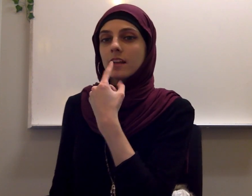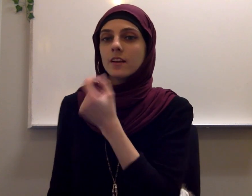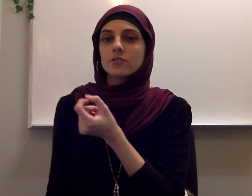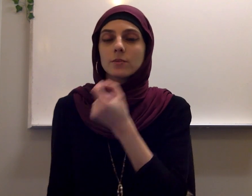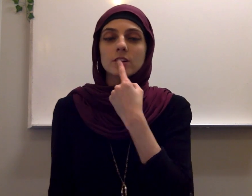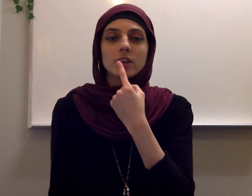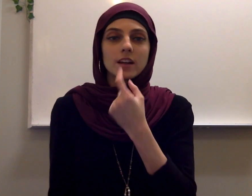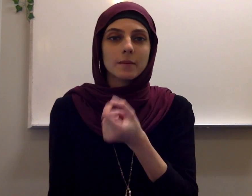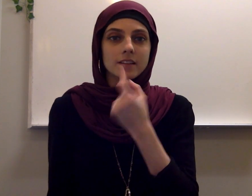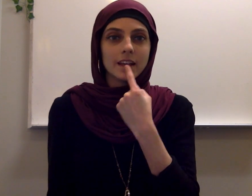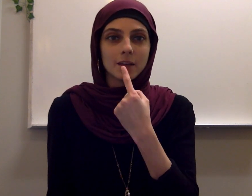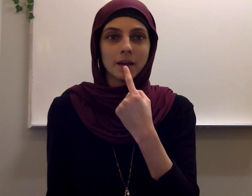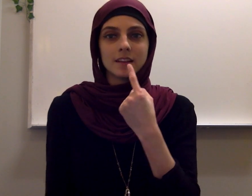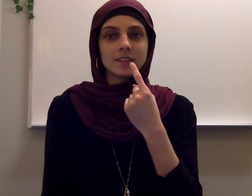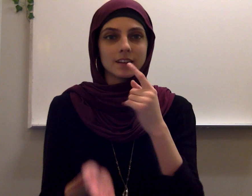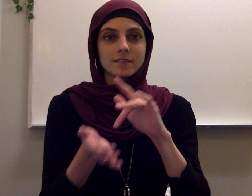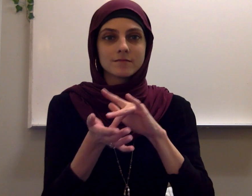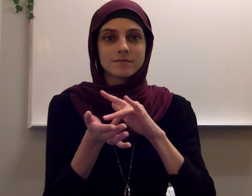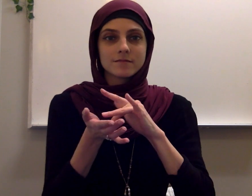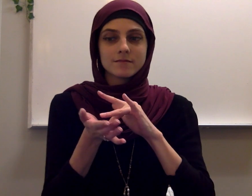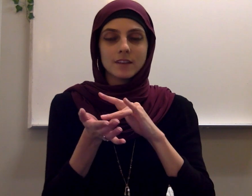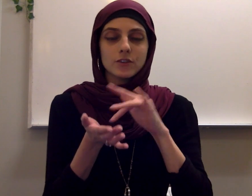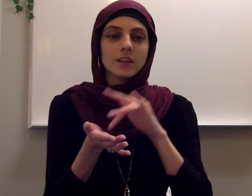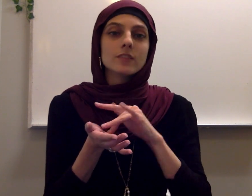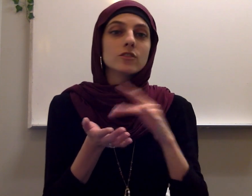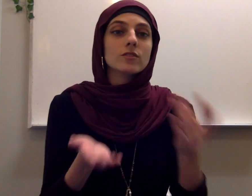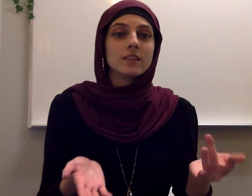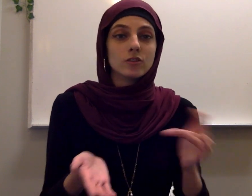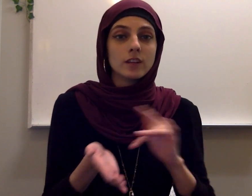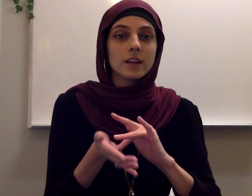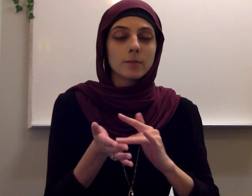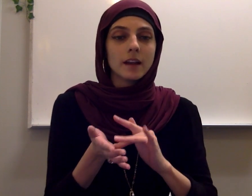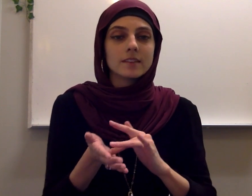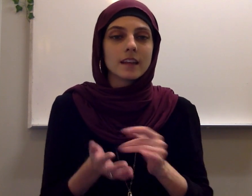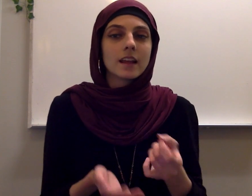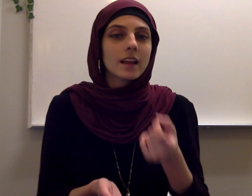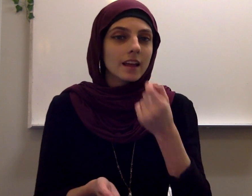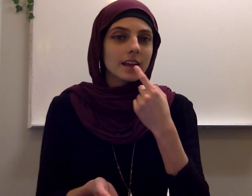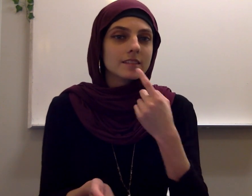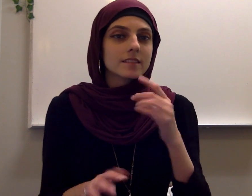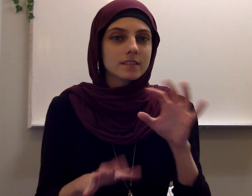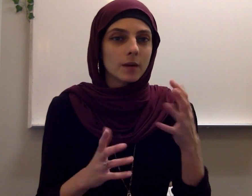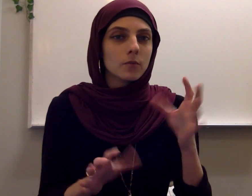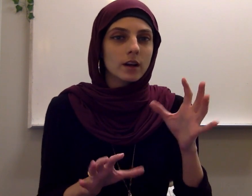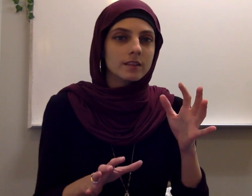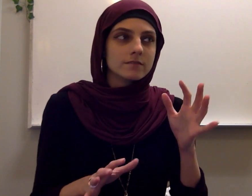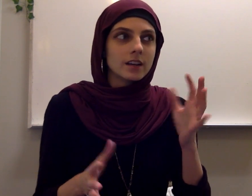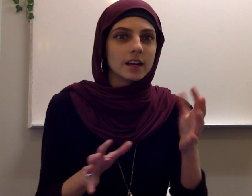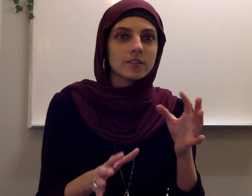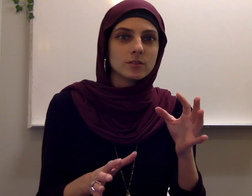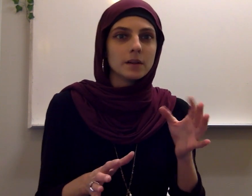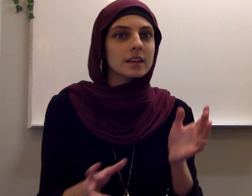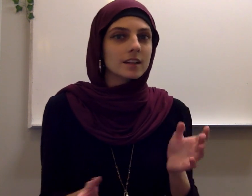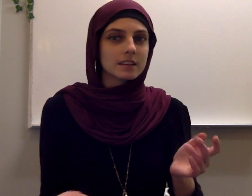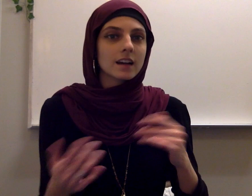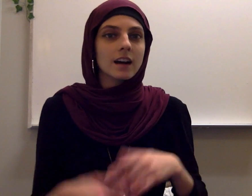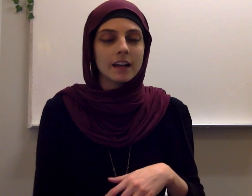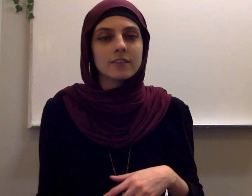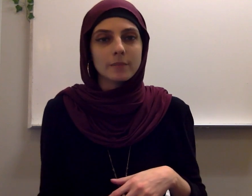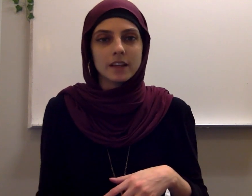So when you're talking about taking medicine, if you said, did you take your medicine, it somewhat varies depending on the kind of medicine